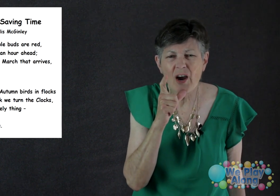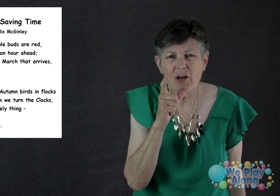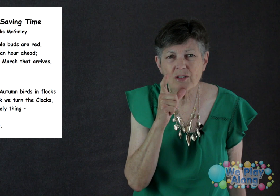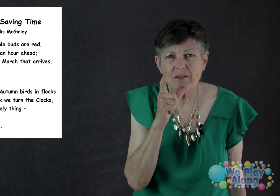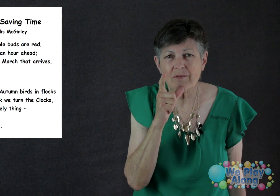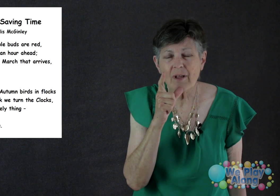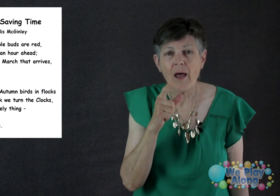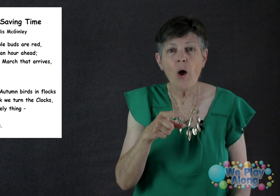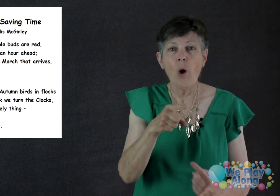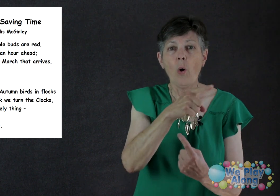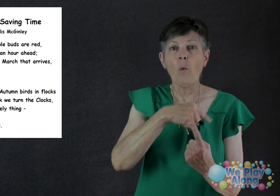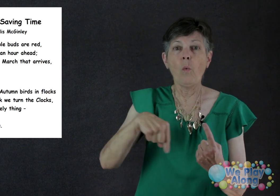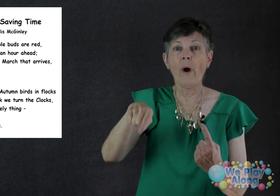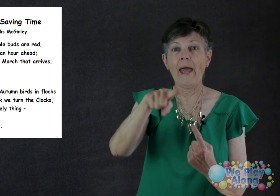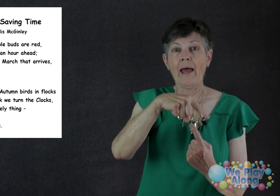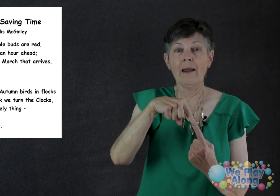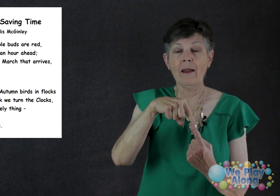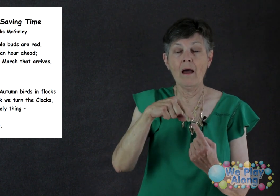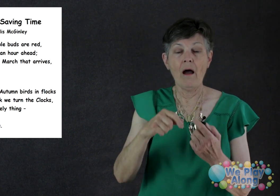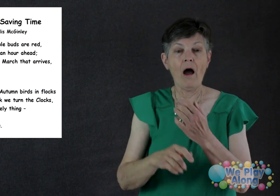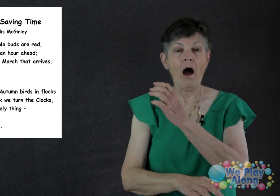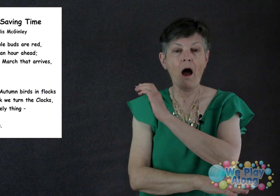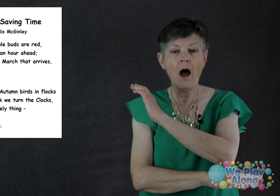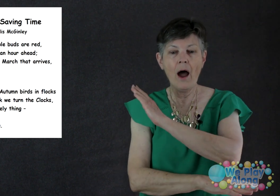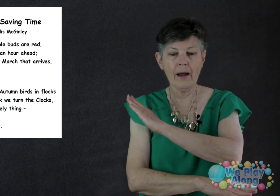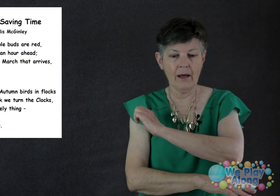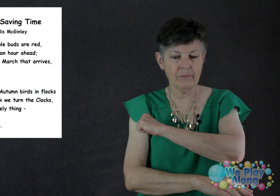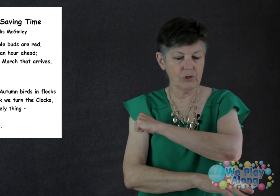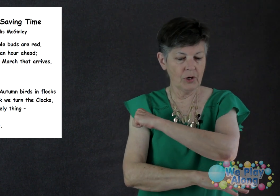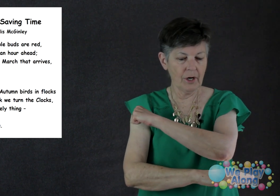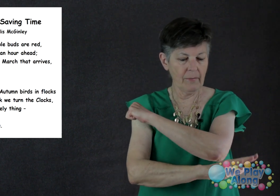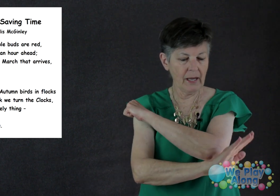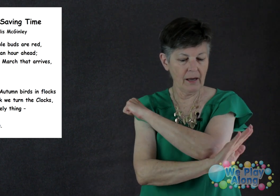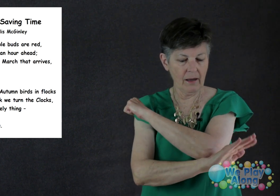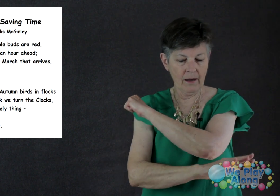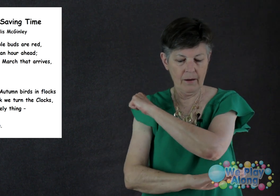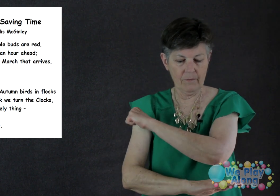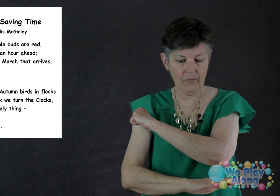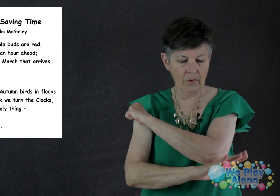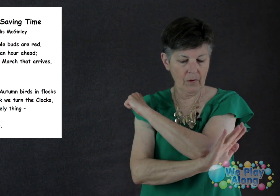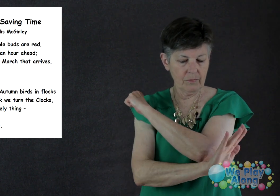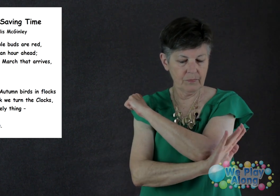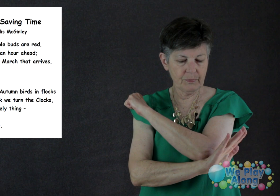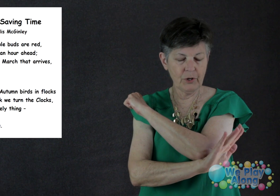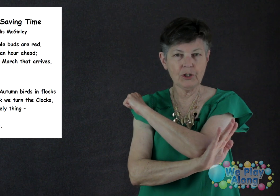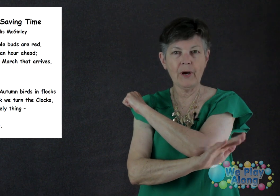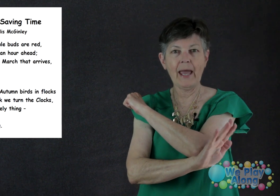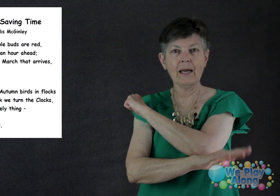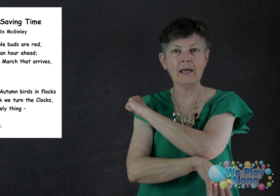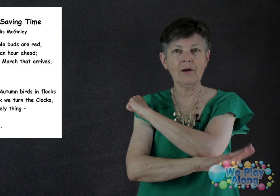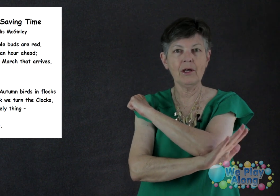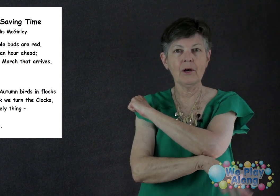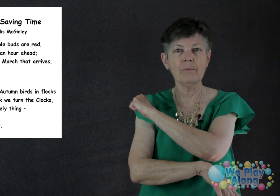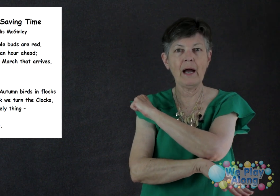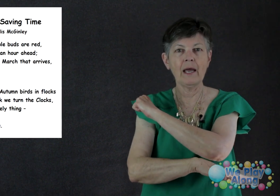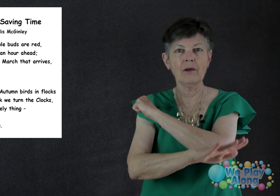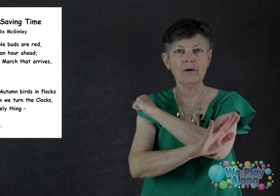cares? When autumn. So you're going to make a, put your hand down here by your